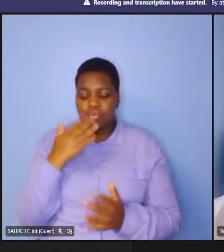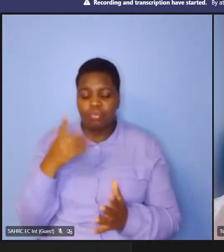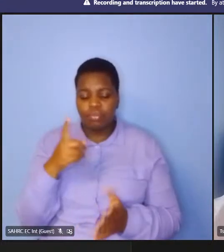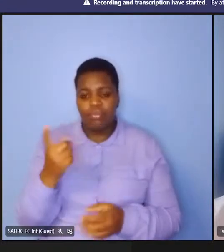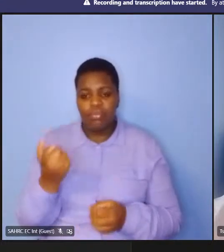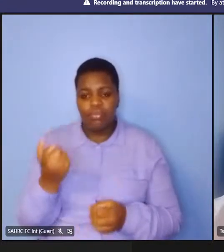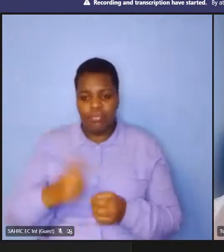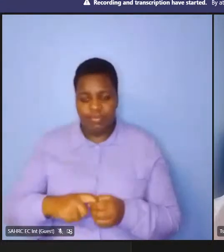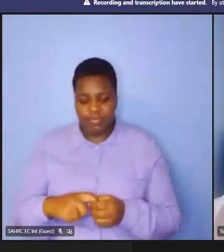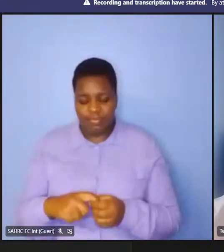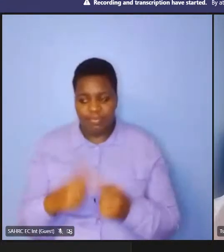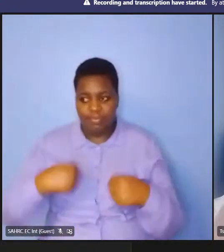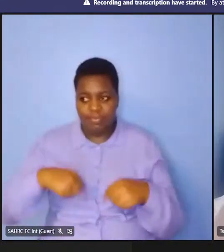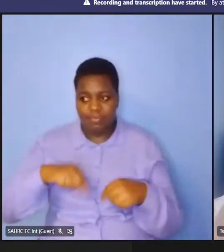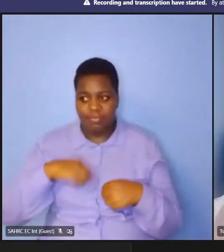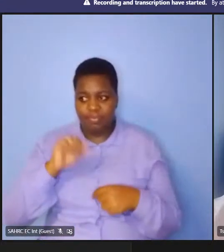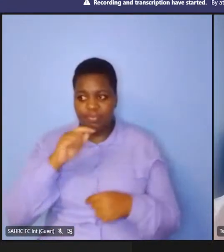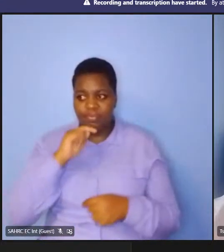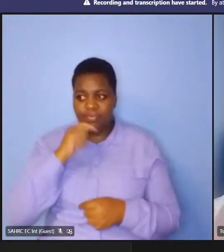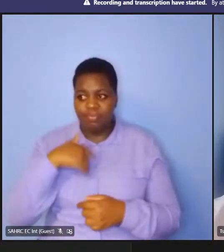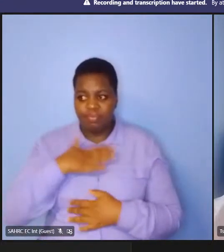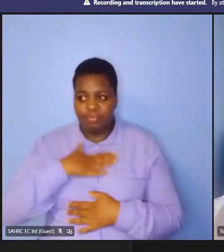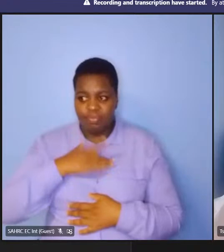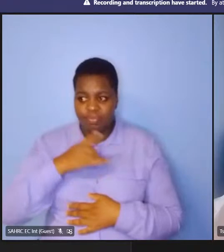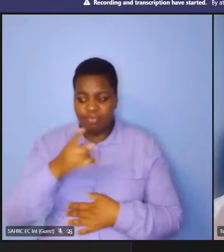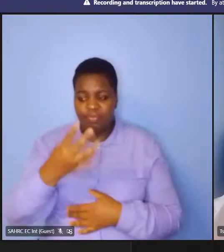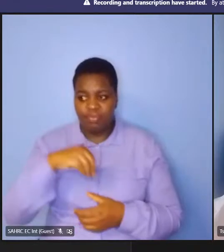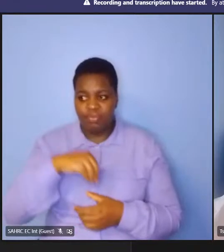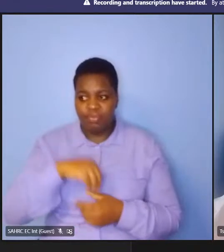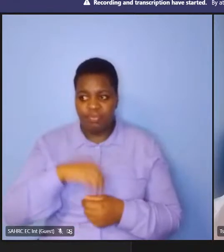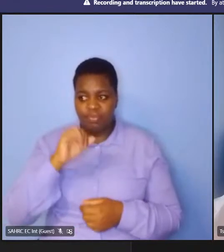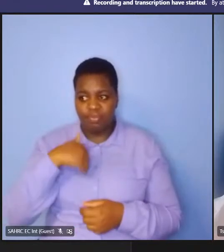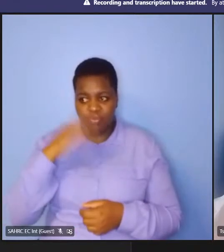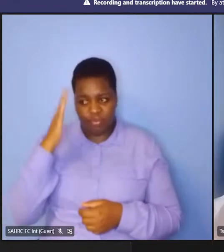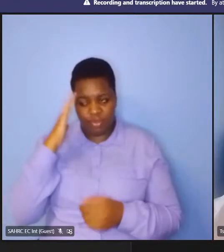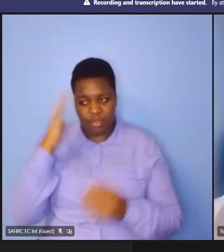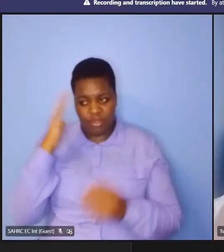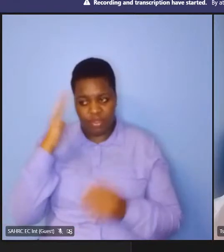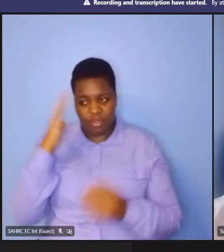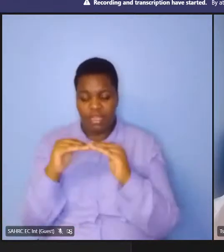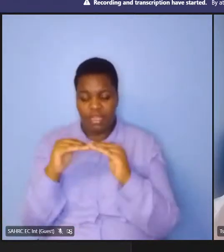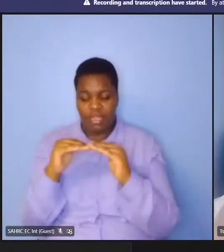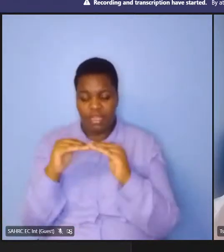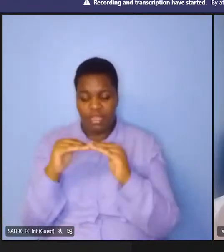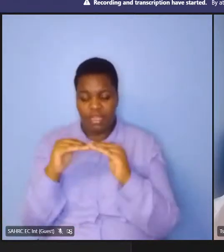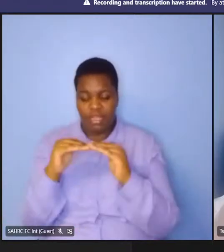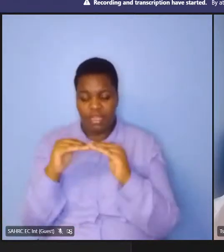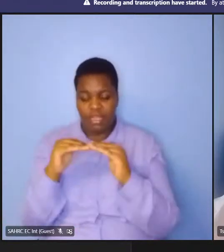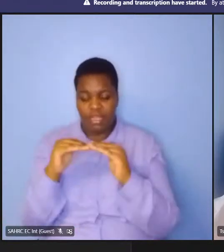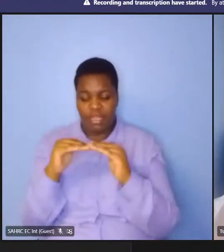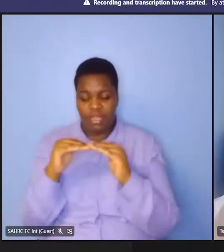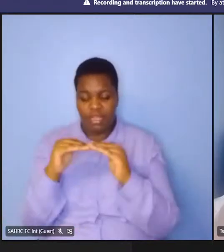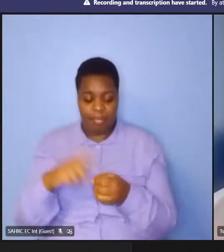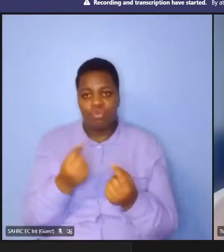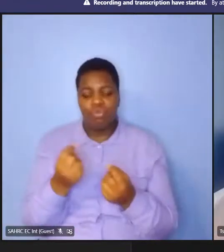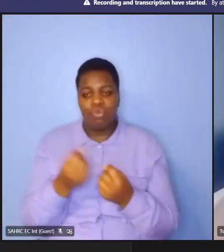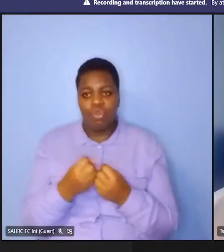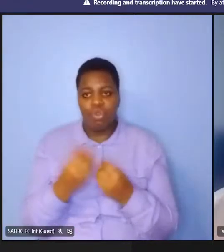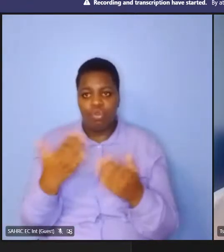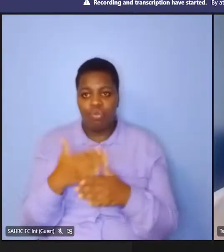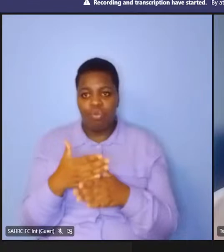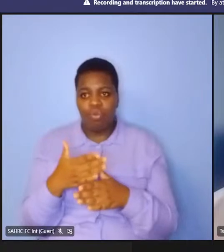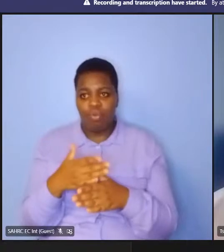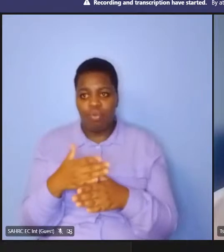us. We really appreciate your participation, and we know Equal Education Law Centre has done a lot of work in respect